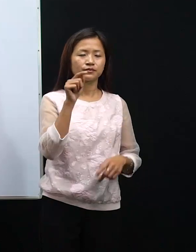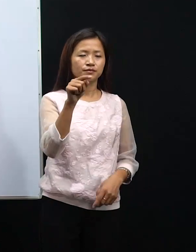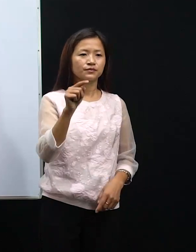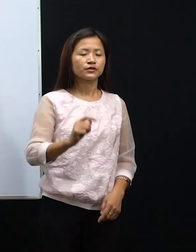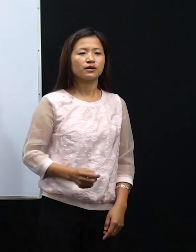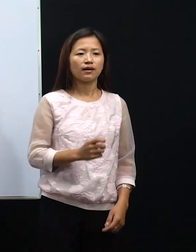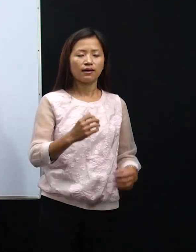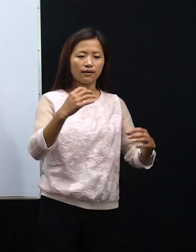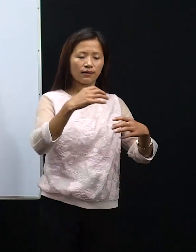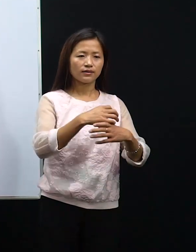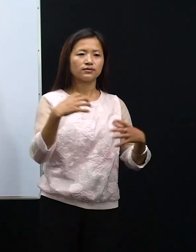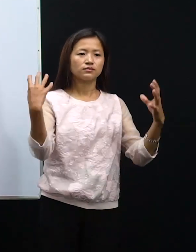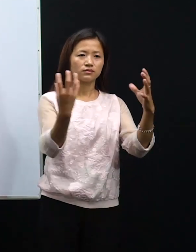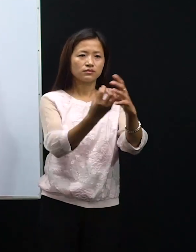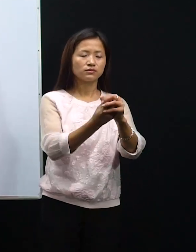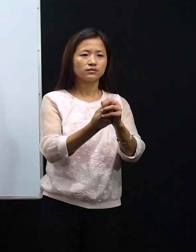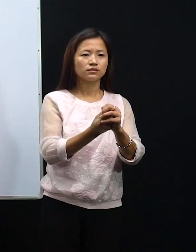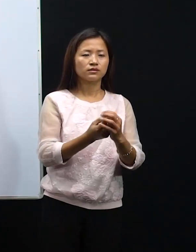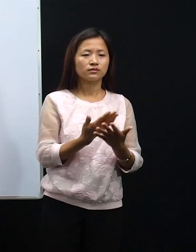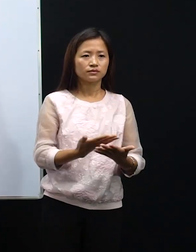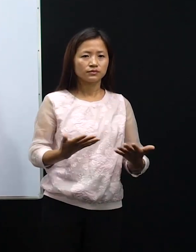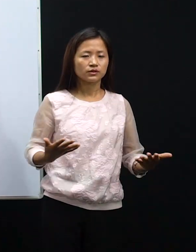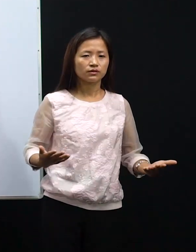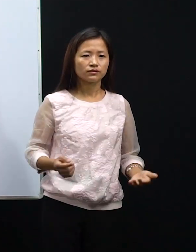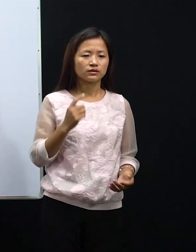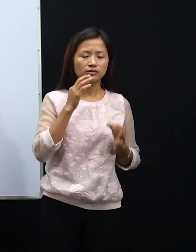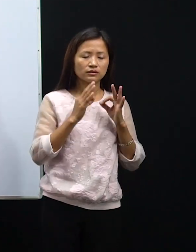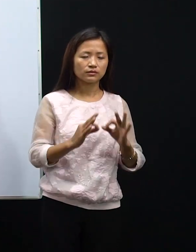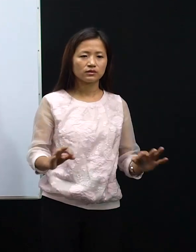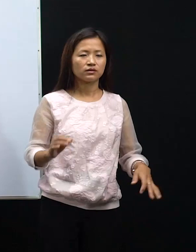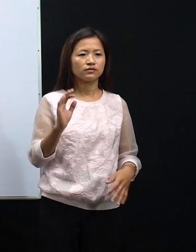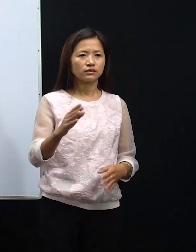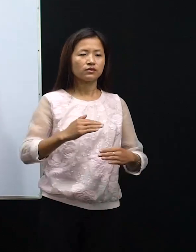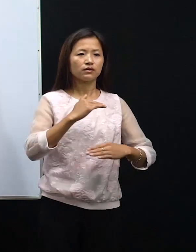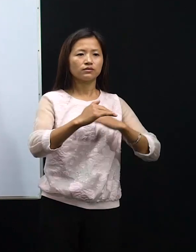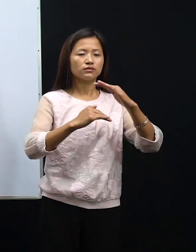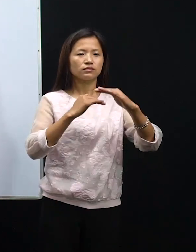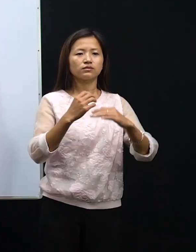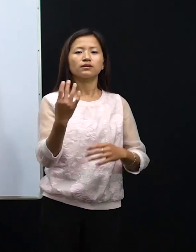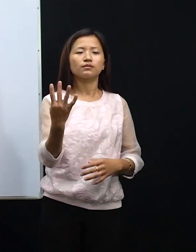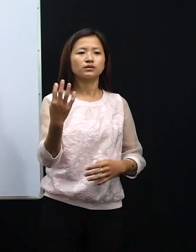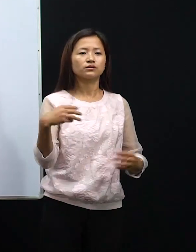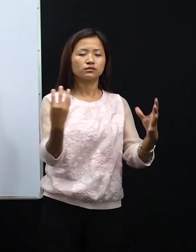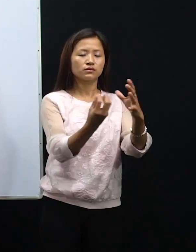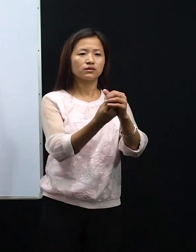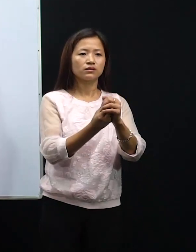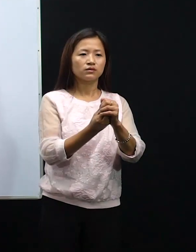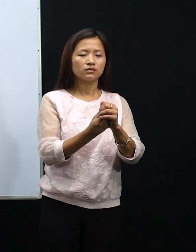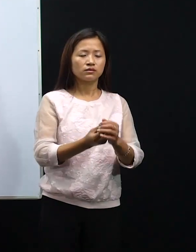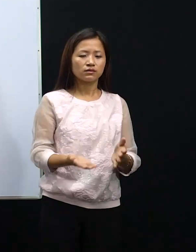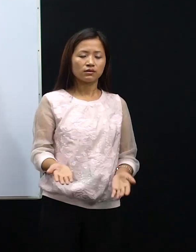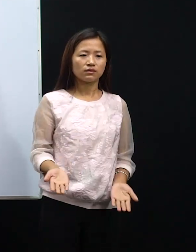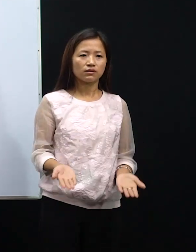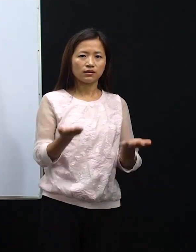when you add them, you simply have to arrange the constants together, the numbers together, the same like